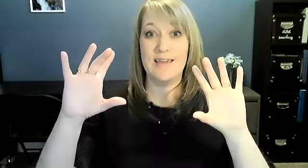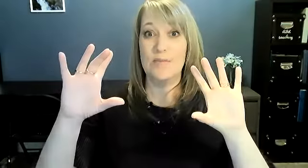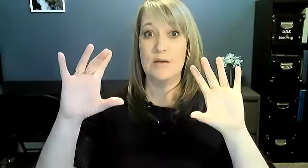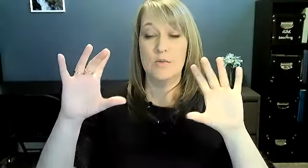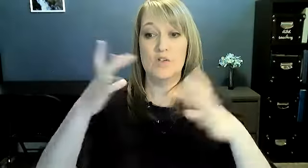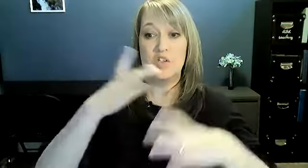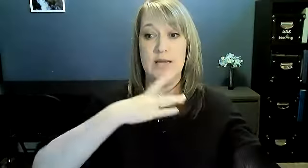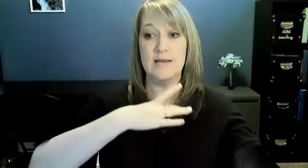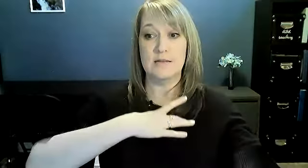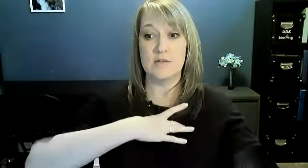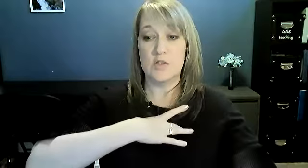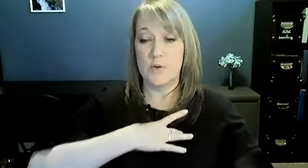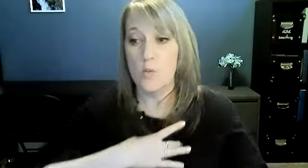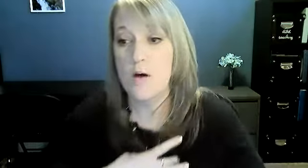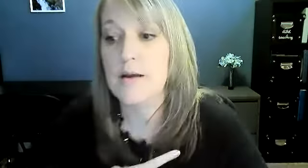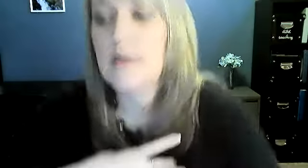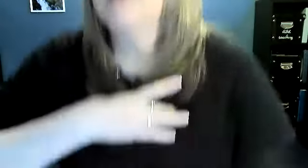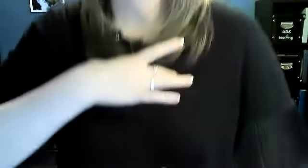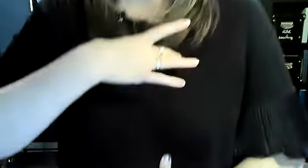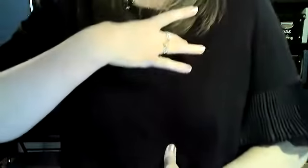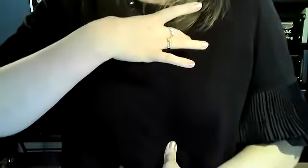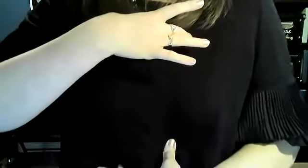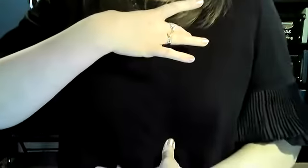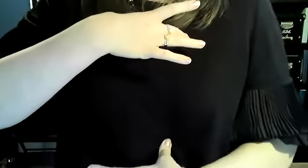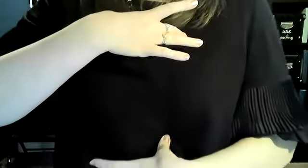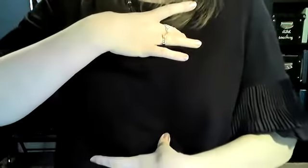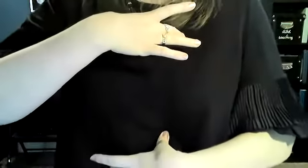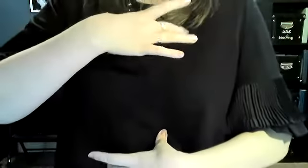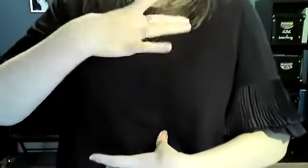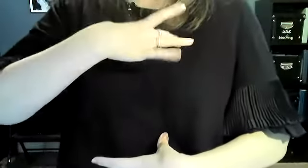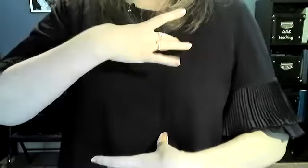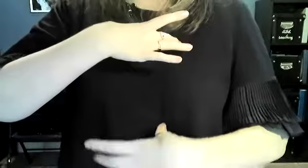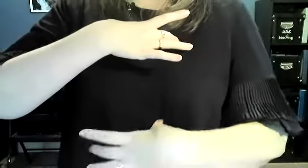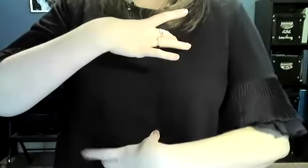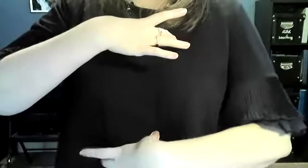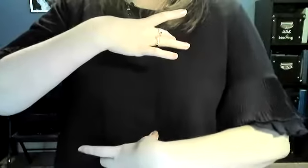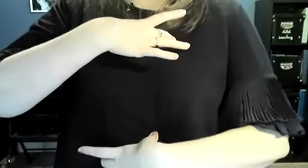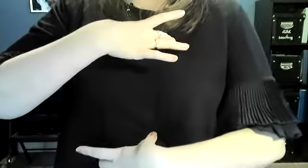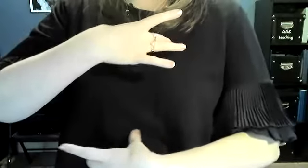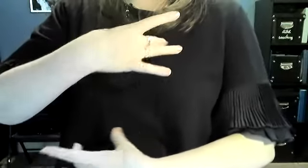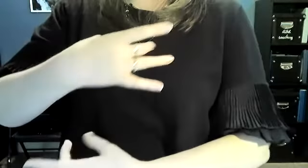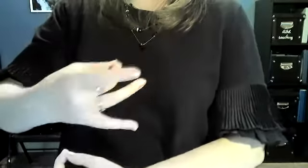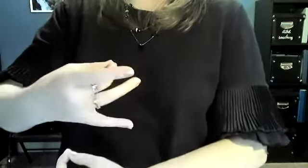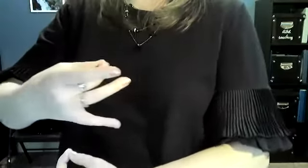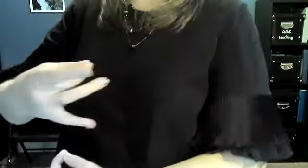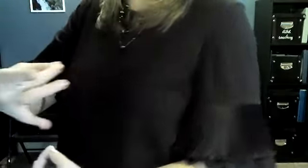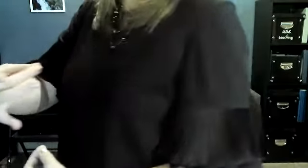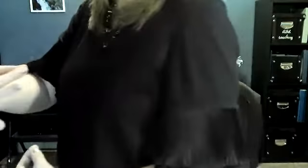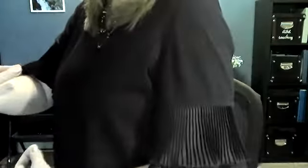same with 2 hands. So you put one on your chest and one on your stomach and bring it out and